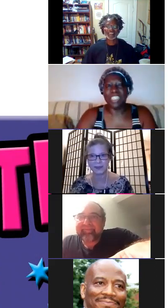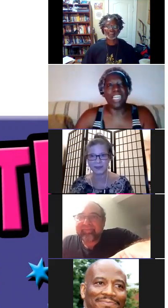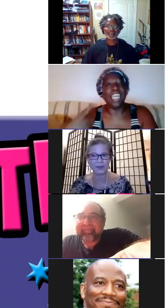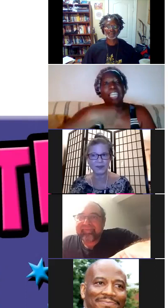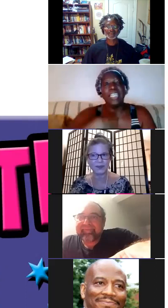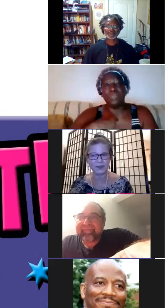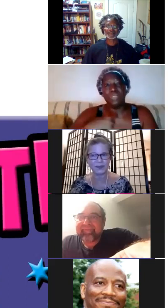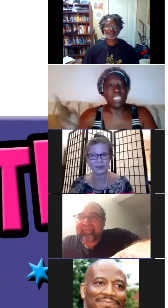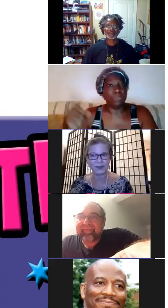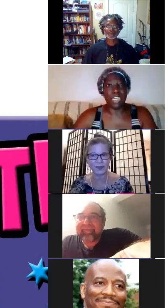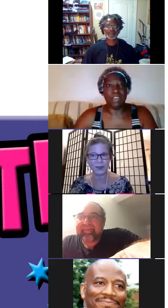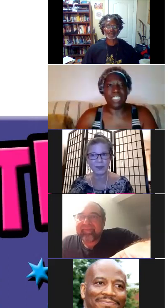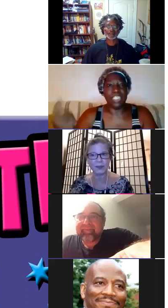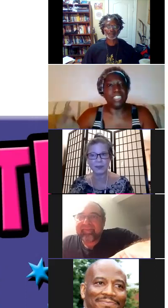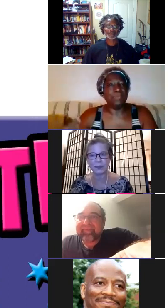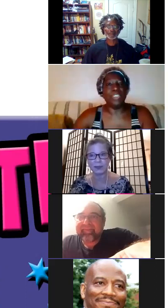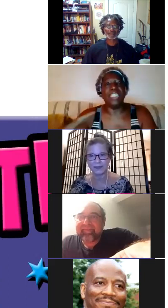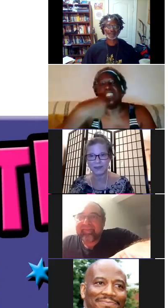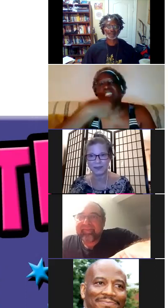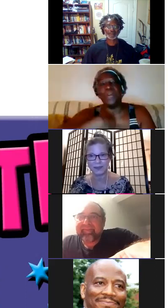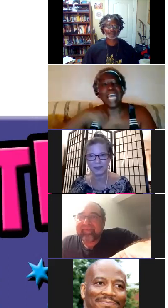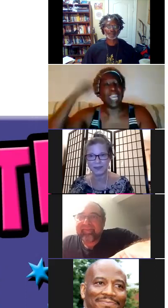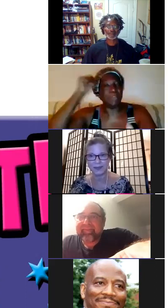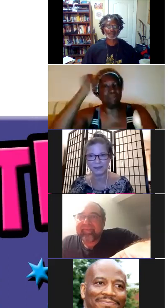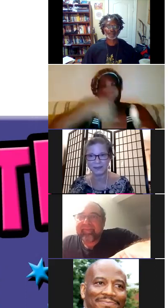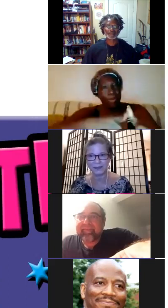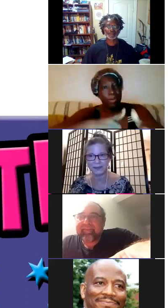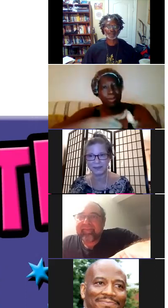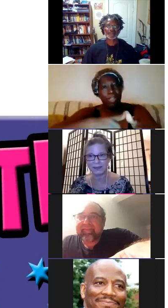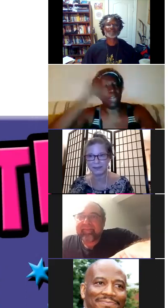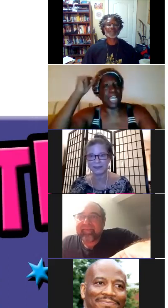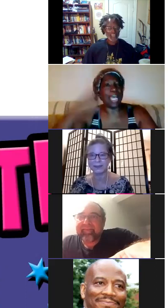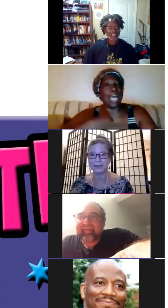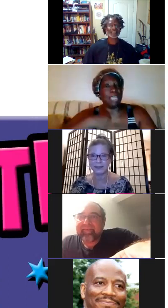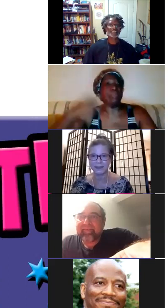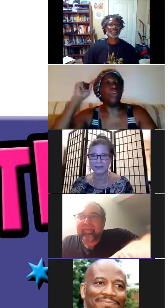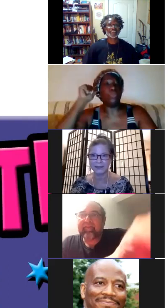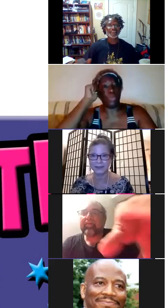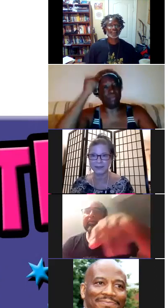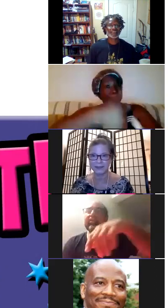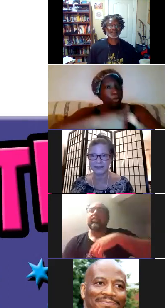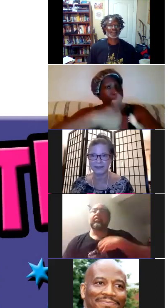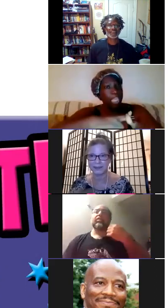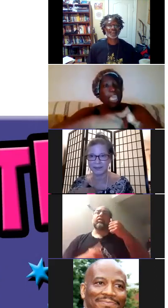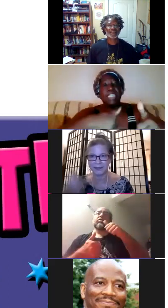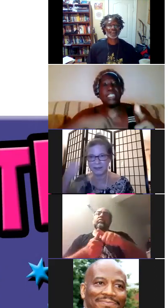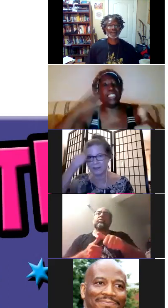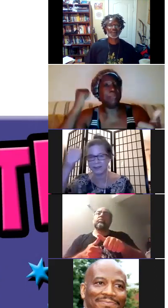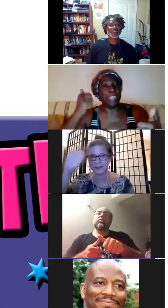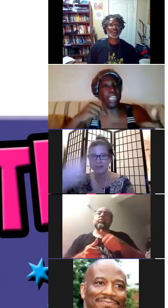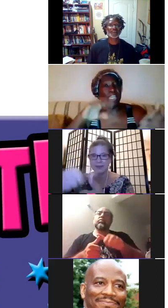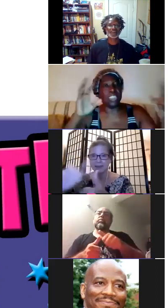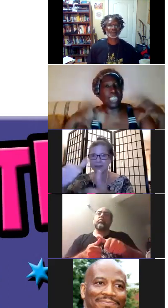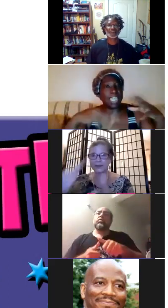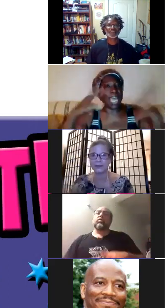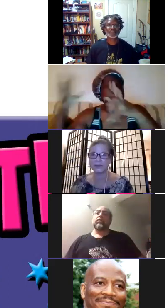you could say that. That's regular because that's a simple sentence. So I remember, or yes. I'm remembering. It's the same